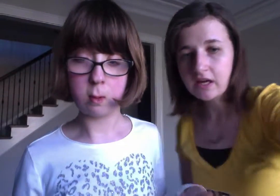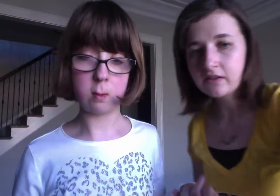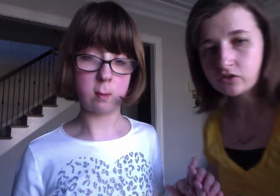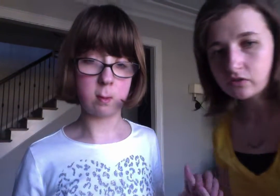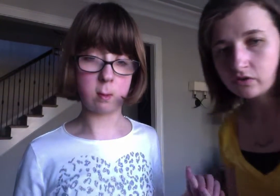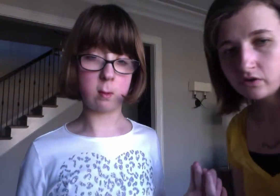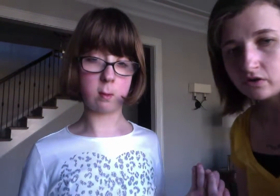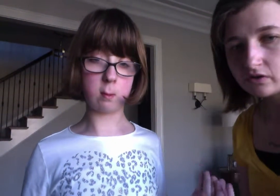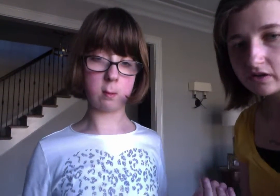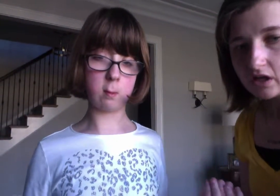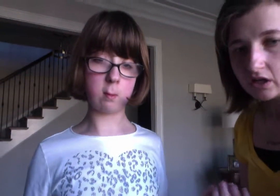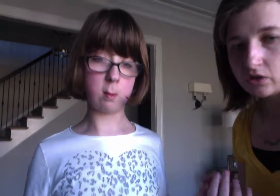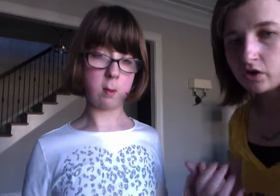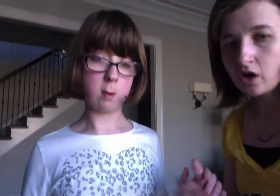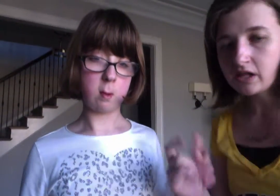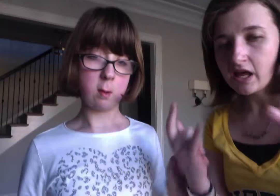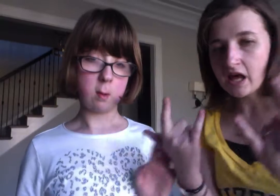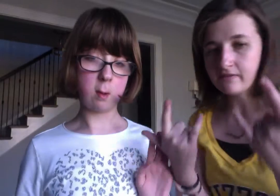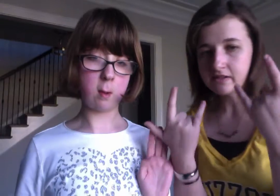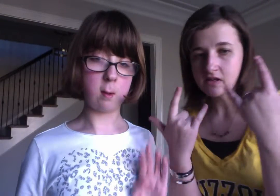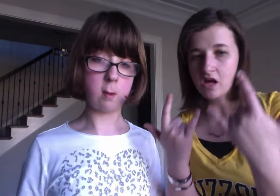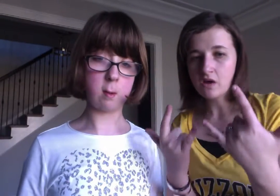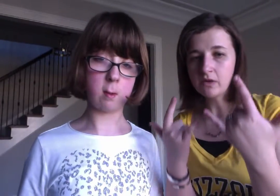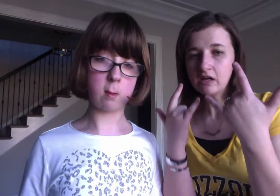the truth, you know, love is all we